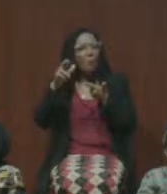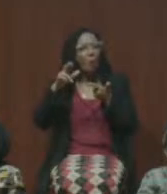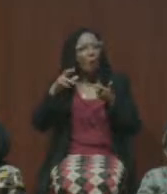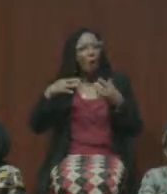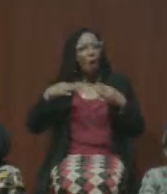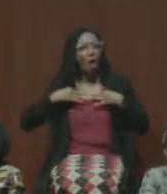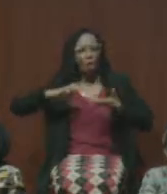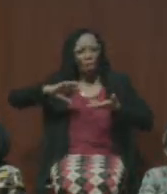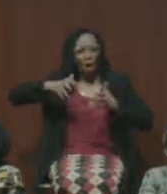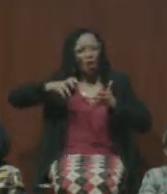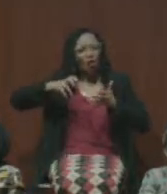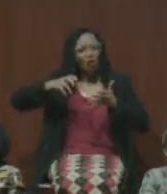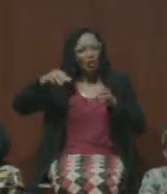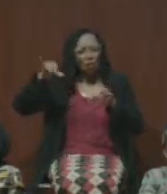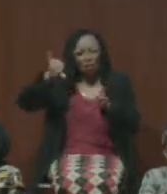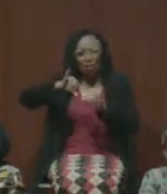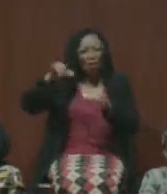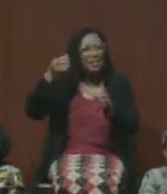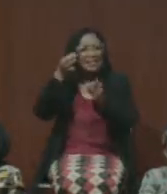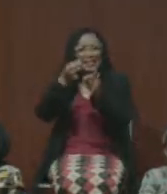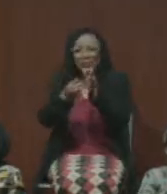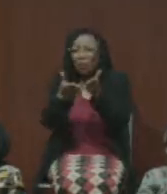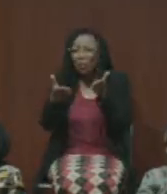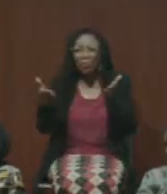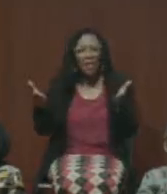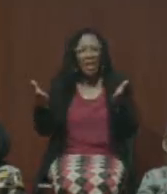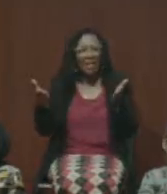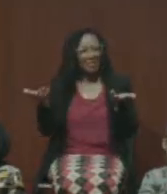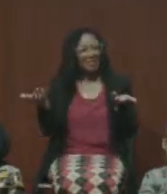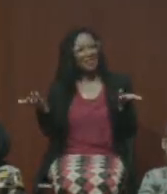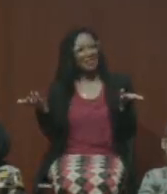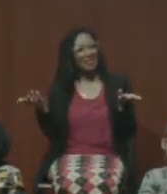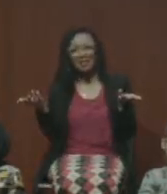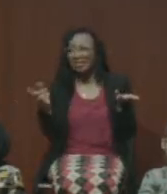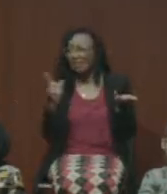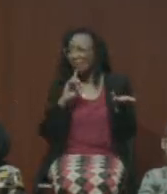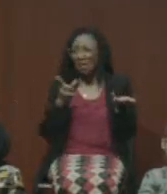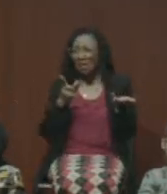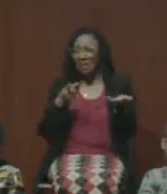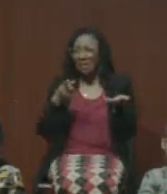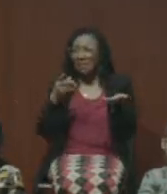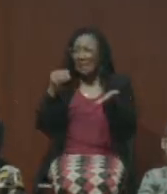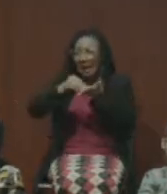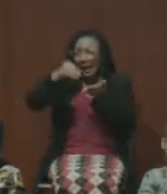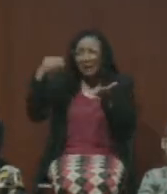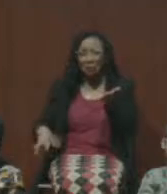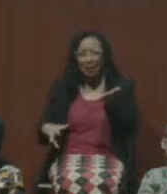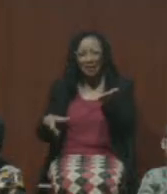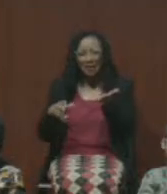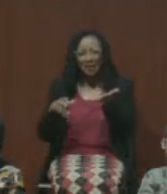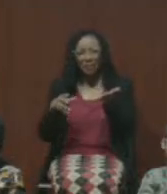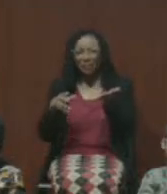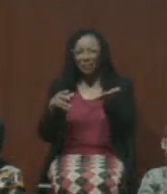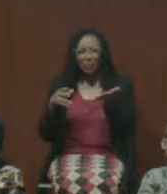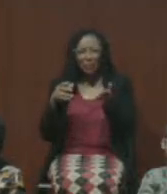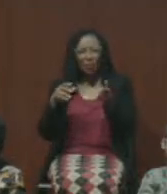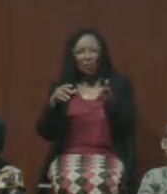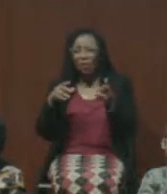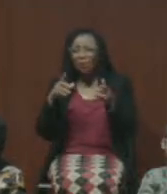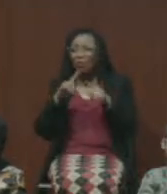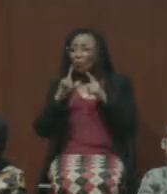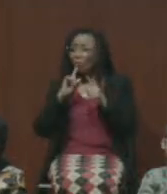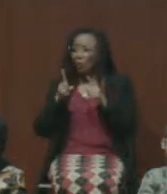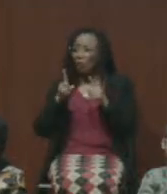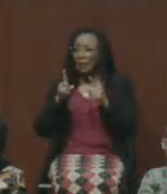detergent, or any of the simple things that doesn't take a lot, right? So I don't think